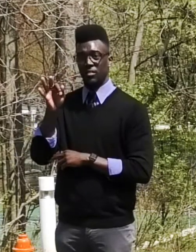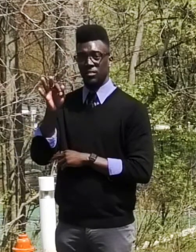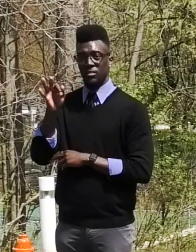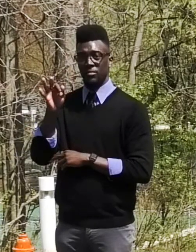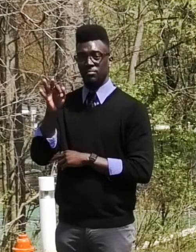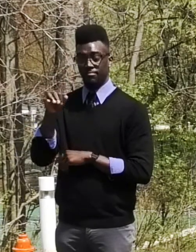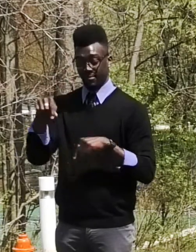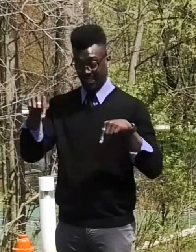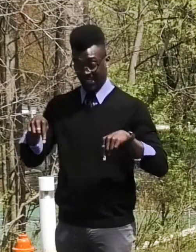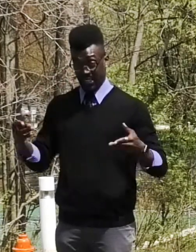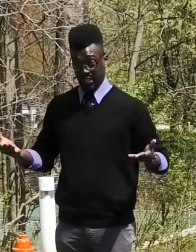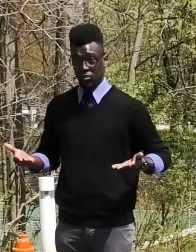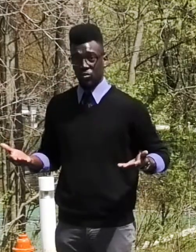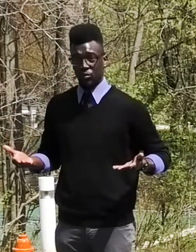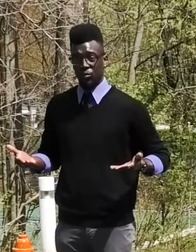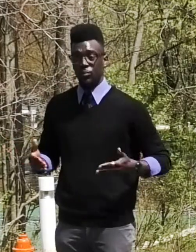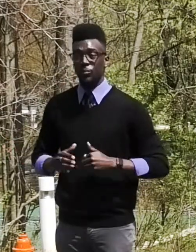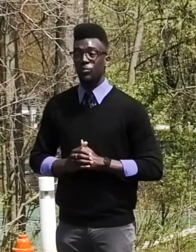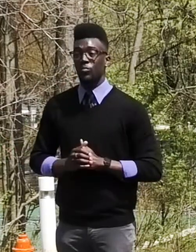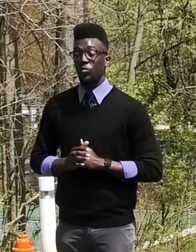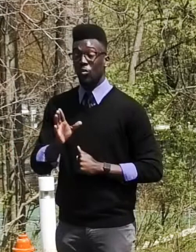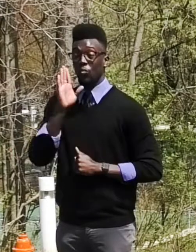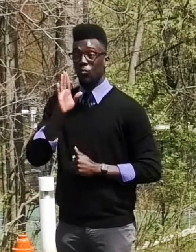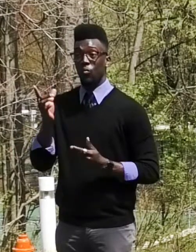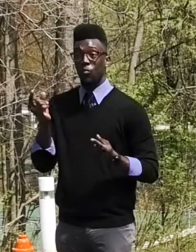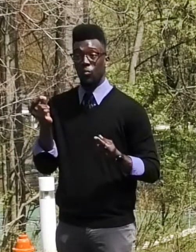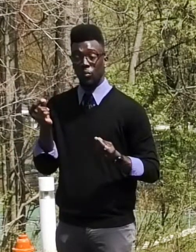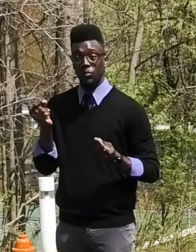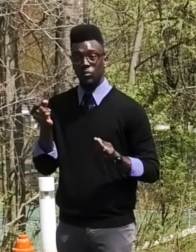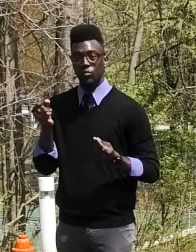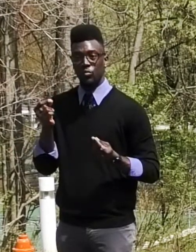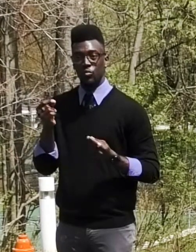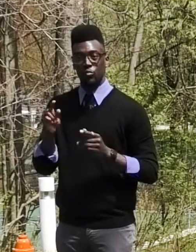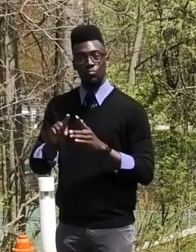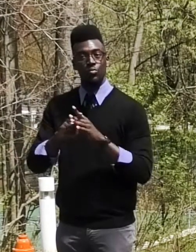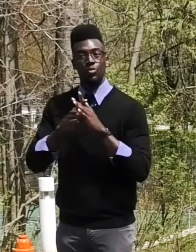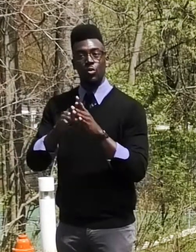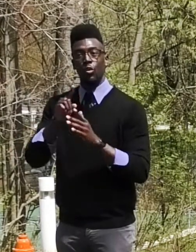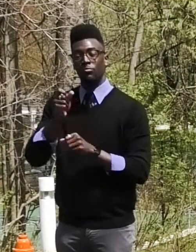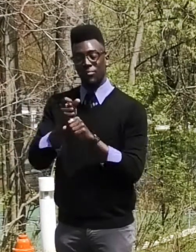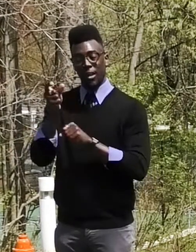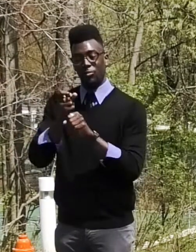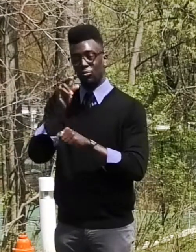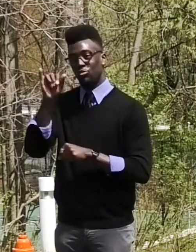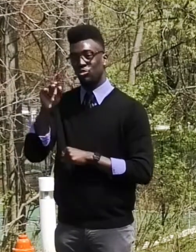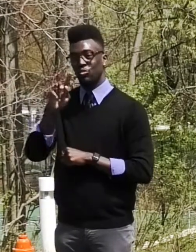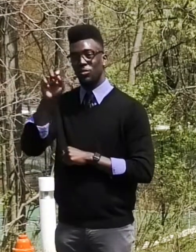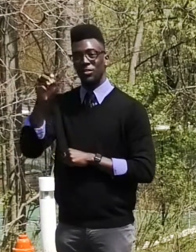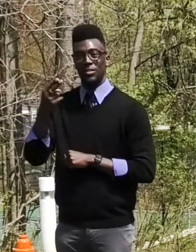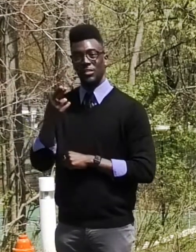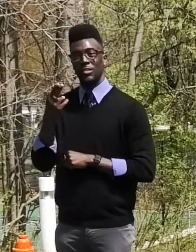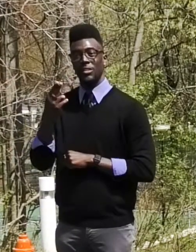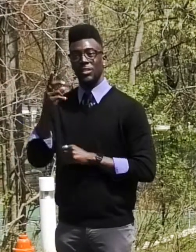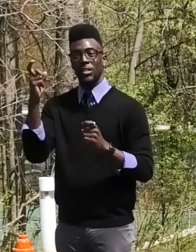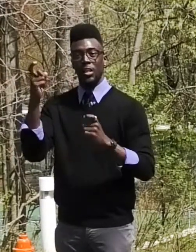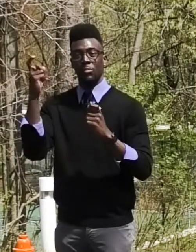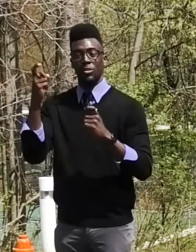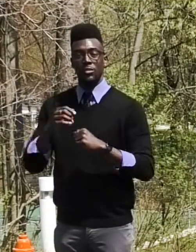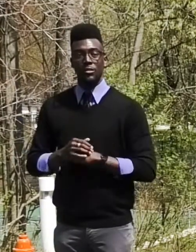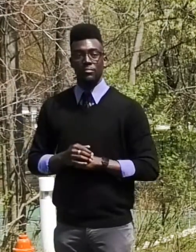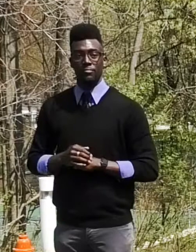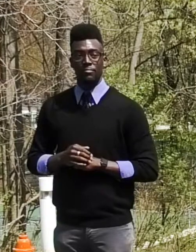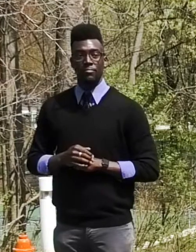this site, where we will be kicking off our annual Juneteenth celebration. Dr. Cunningham, can you spell your